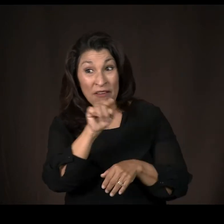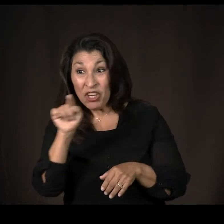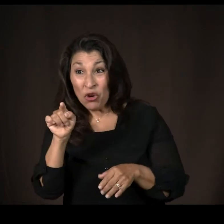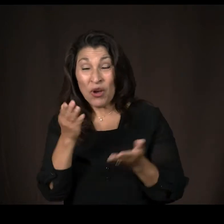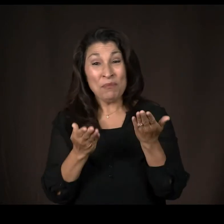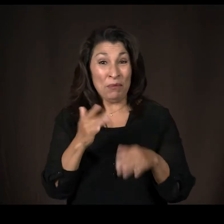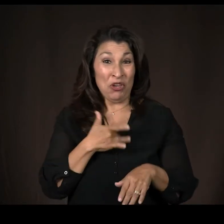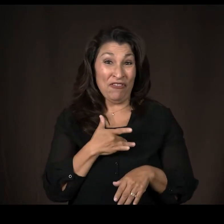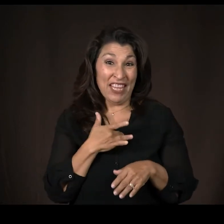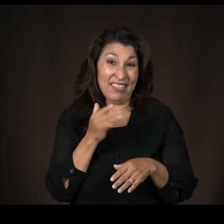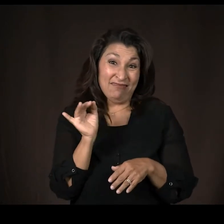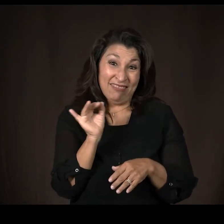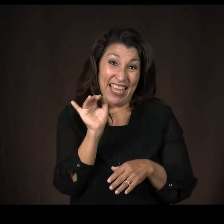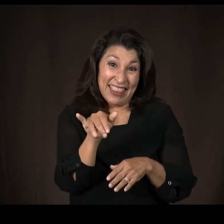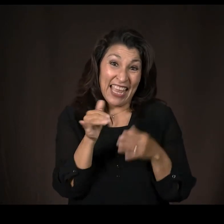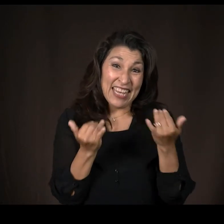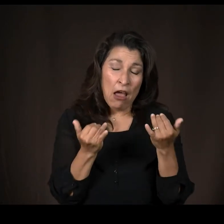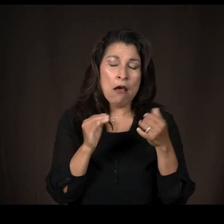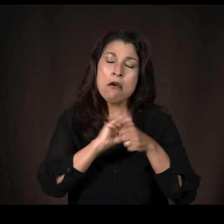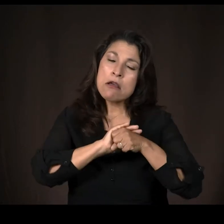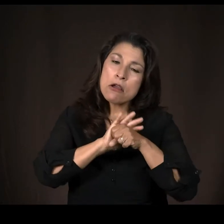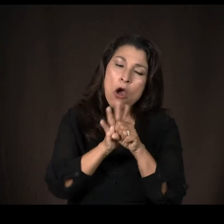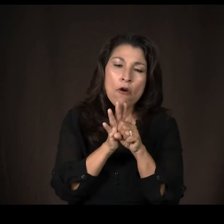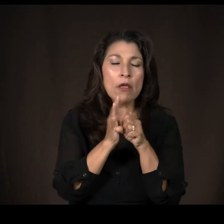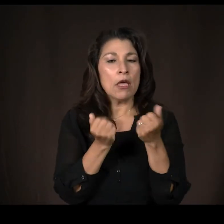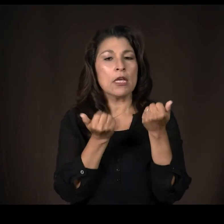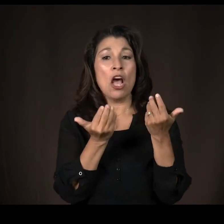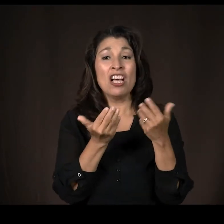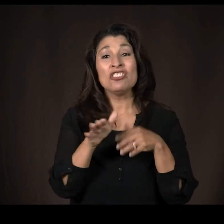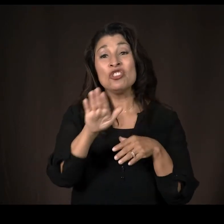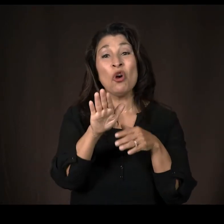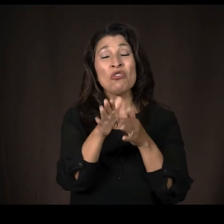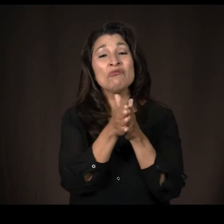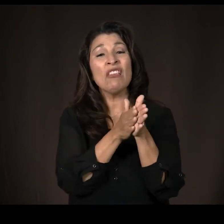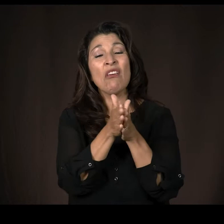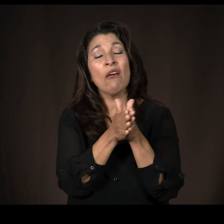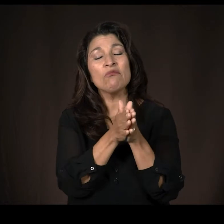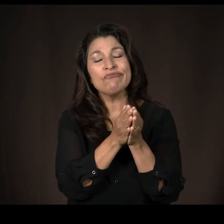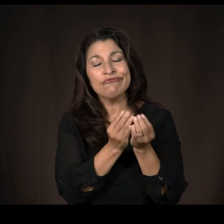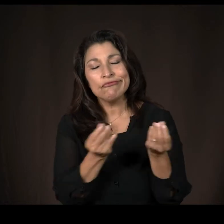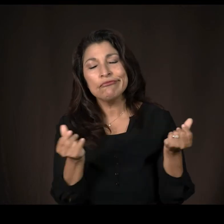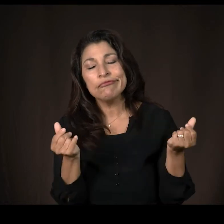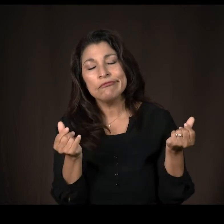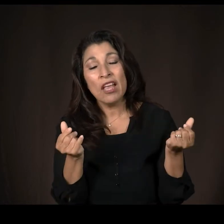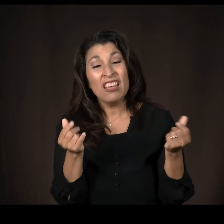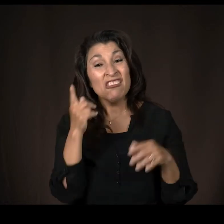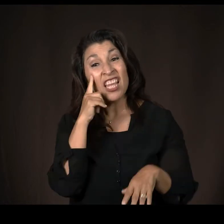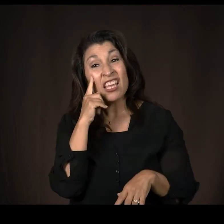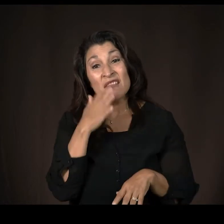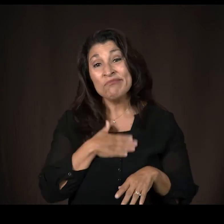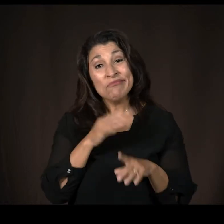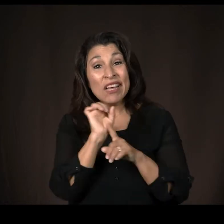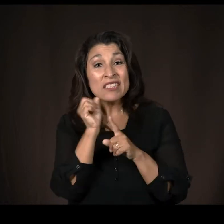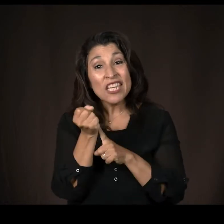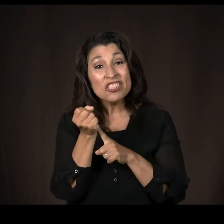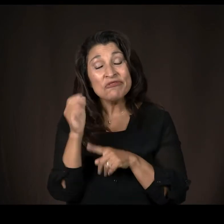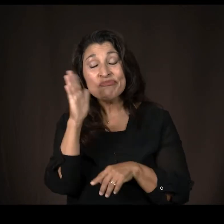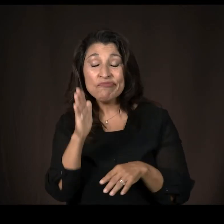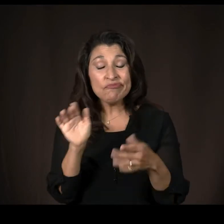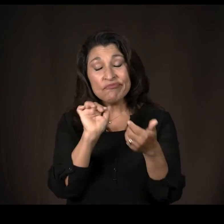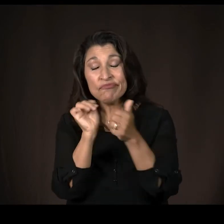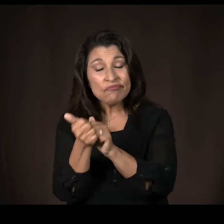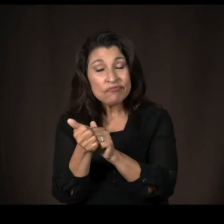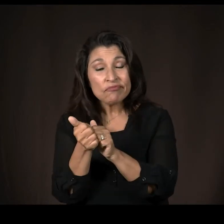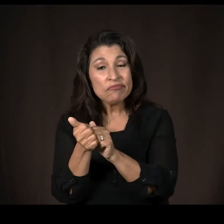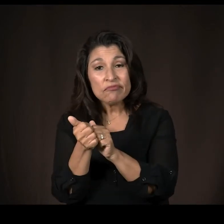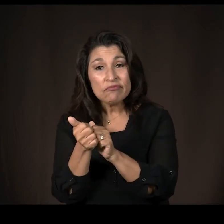be feeling that right now. COVID has dampened your enthusiasm, and you're thinking, my situation will never